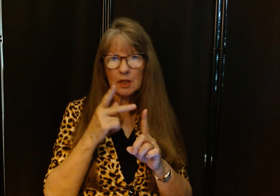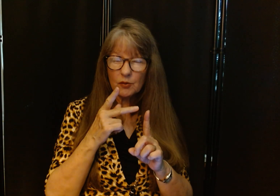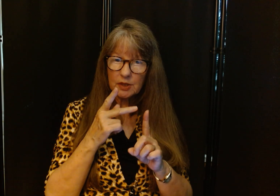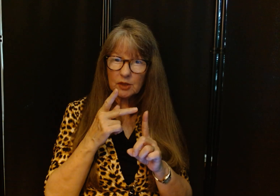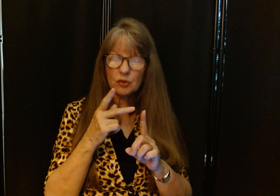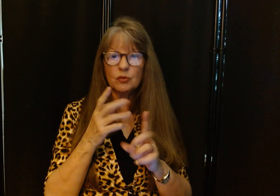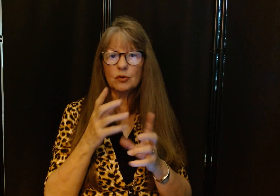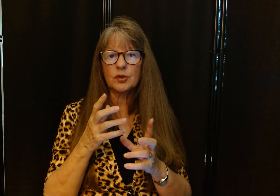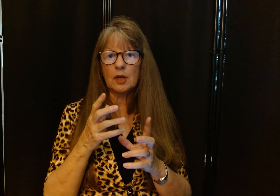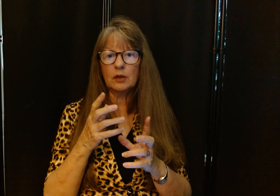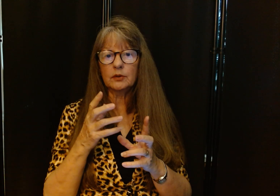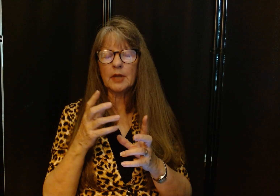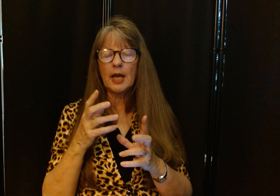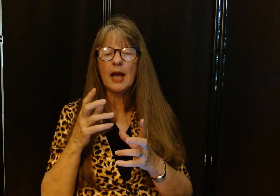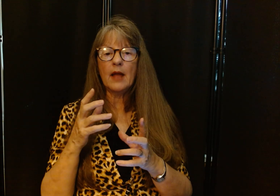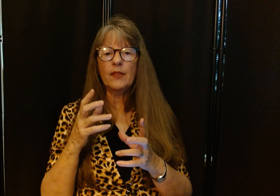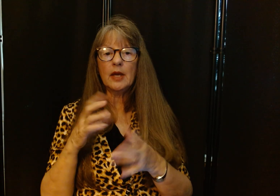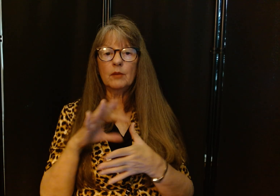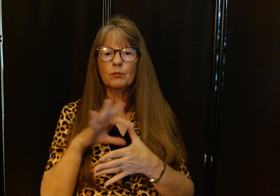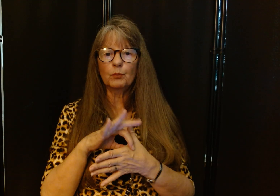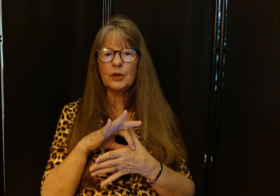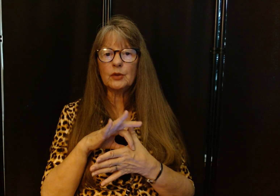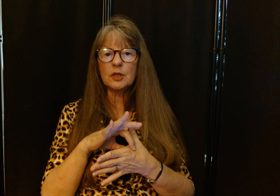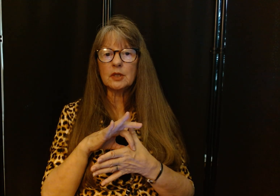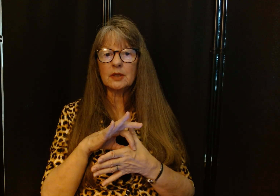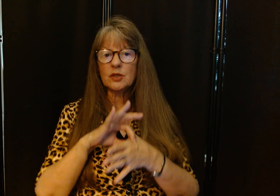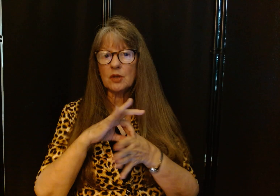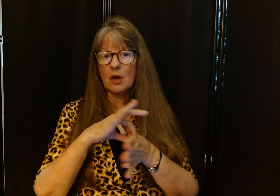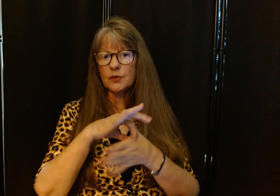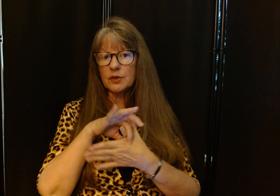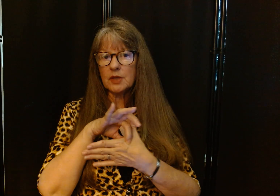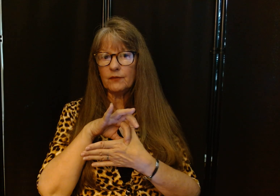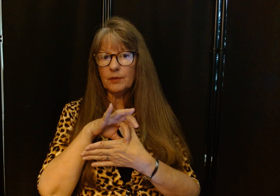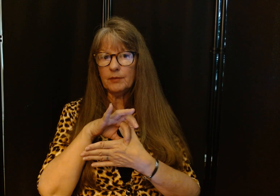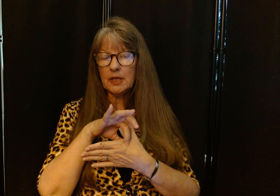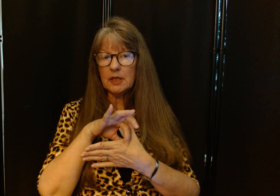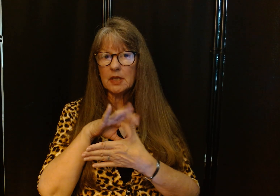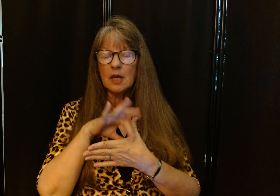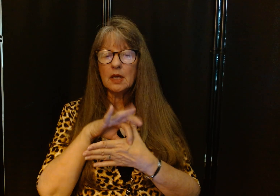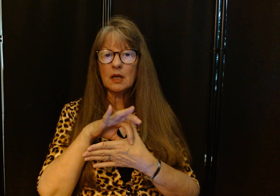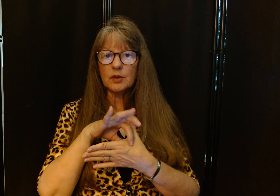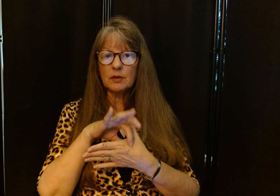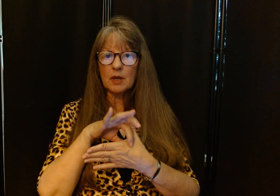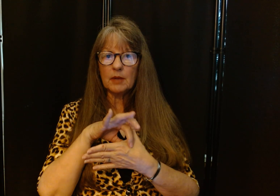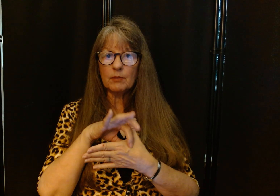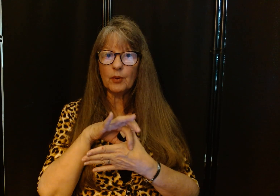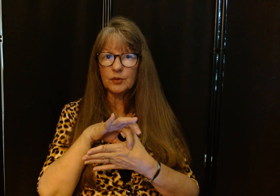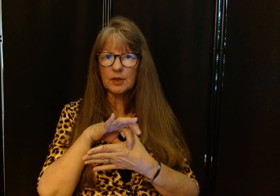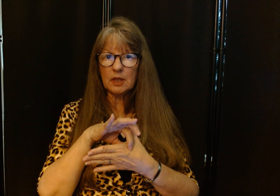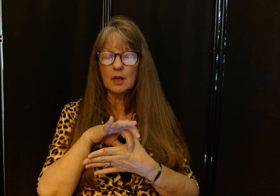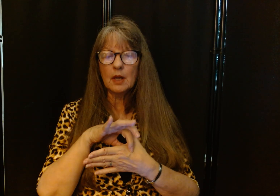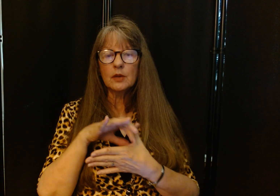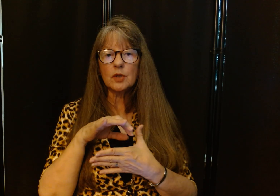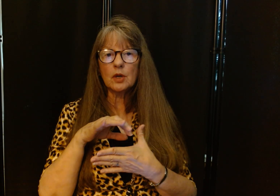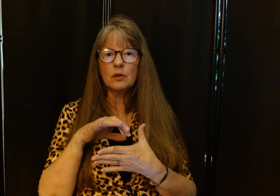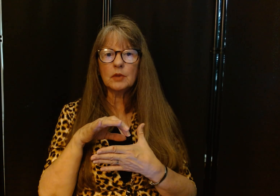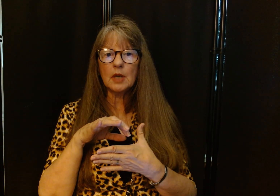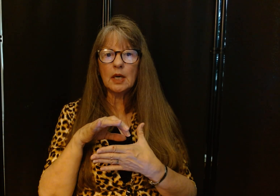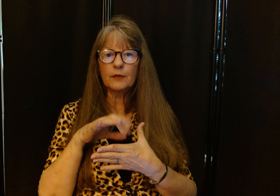goes into your cell, and then we use this is also the sign for meat. It also can mean protein. So if you're